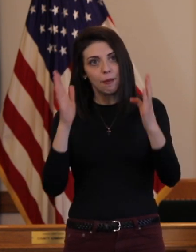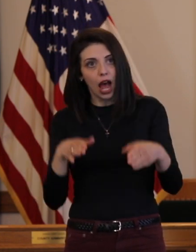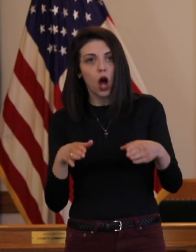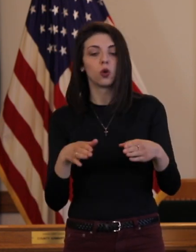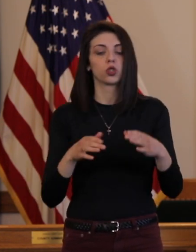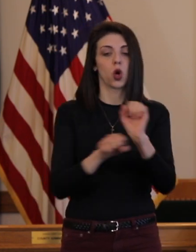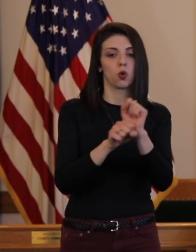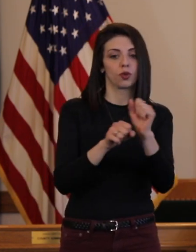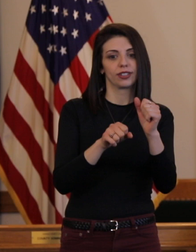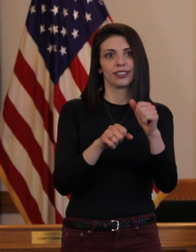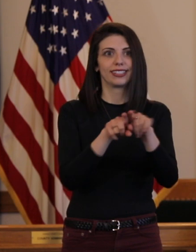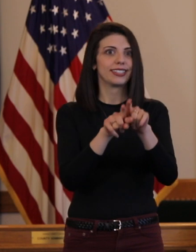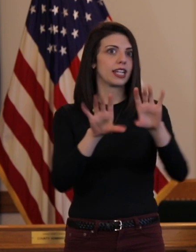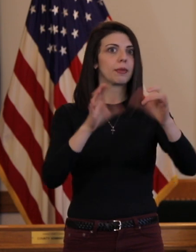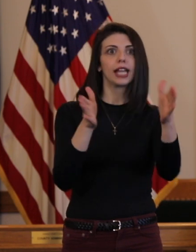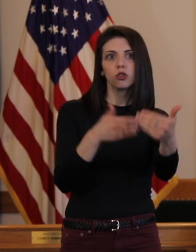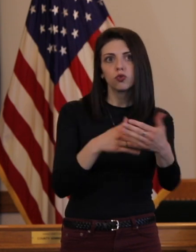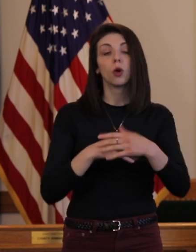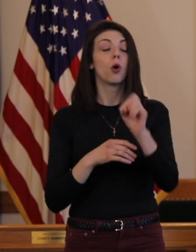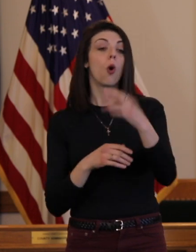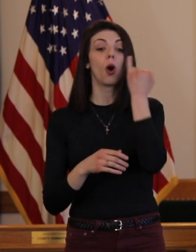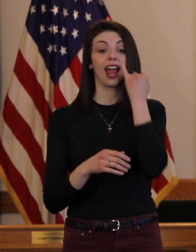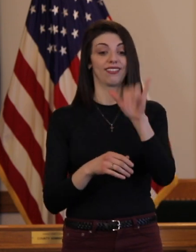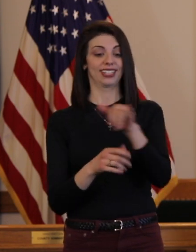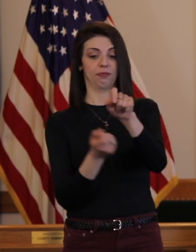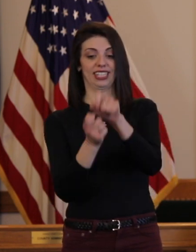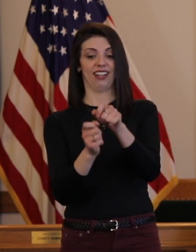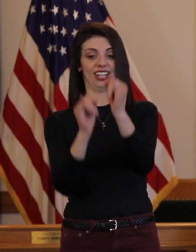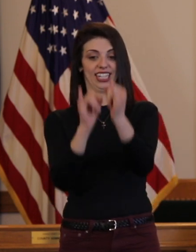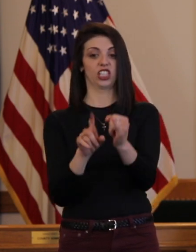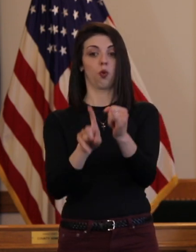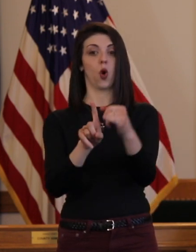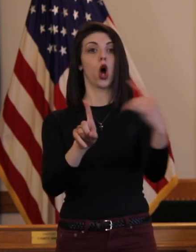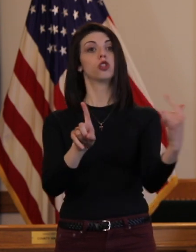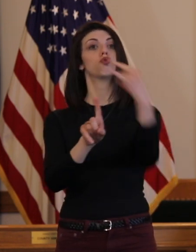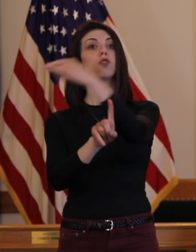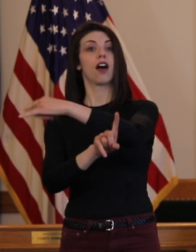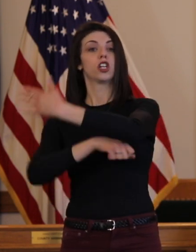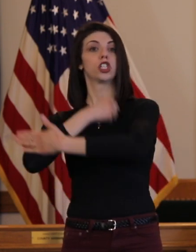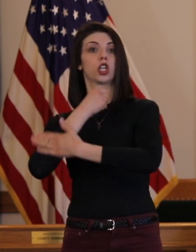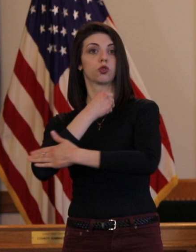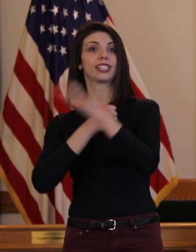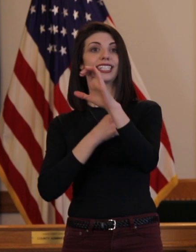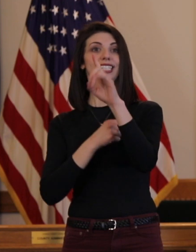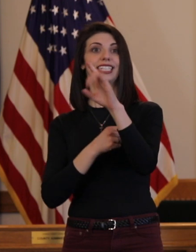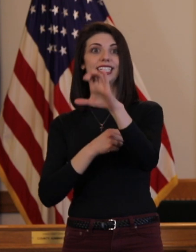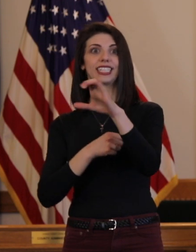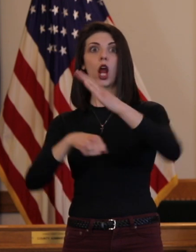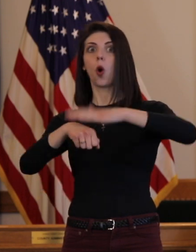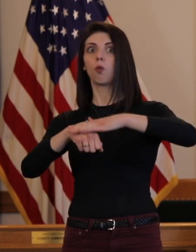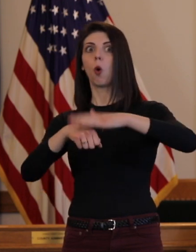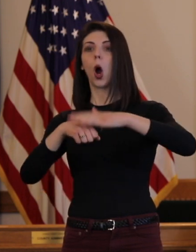has symptoms, or an individual has traveled to a country that the CDC has issued a level 2 or